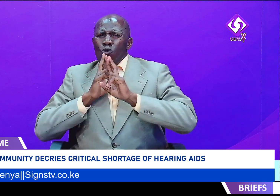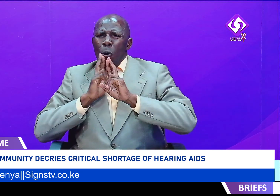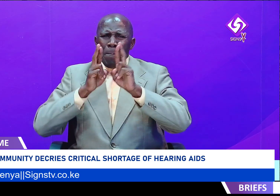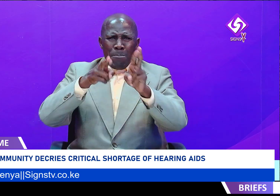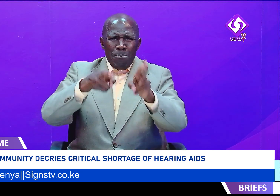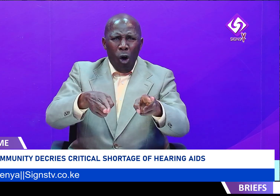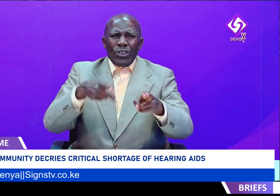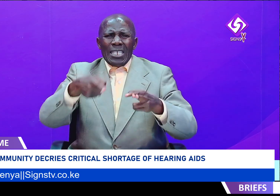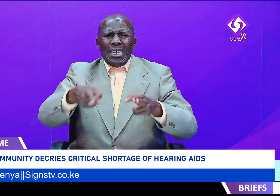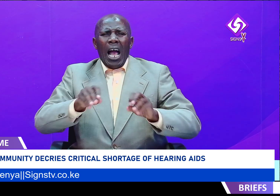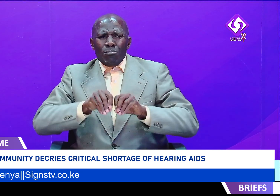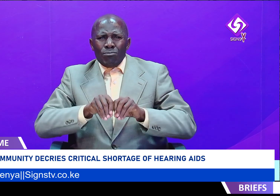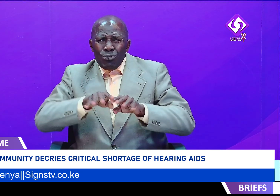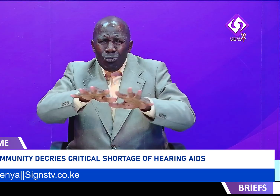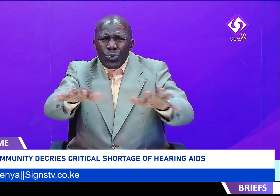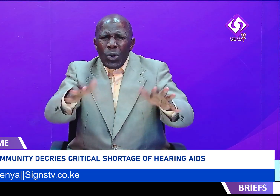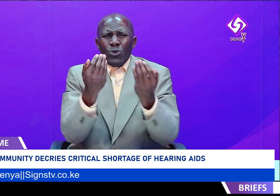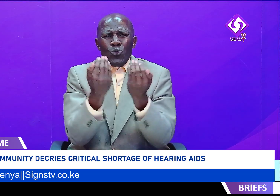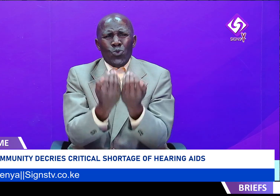They